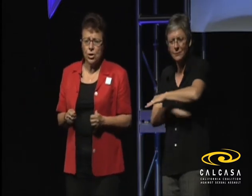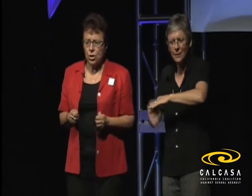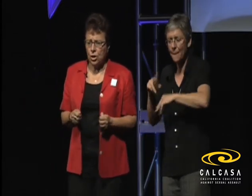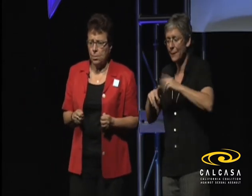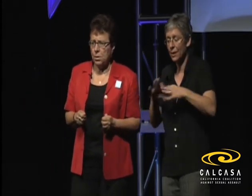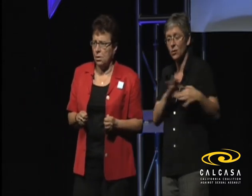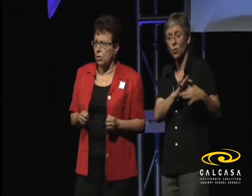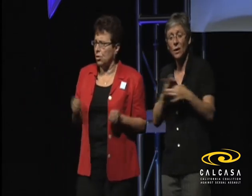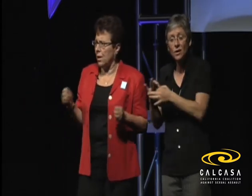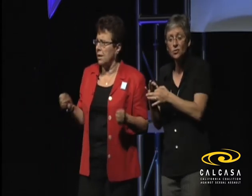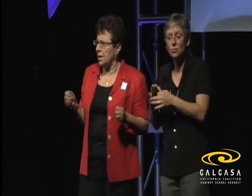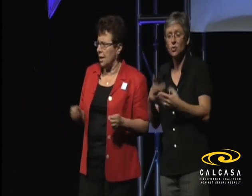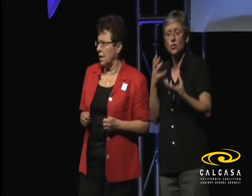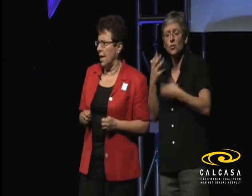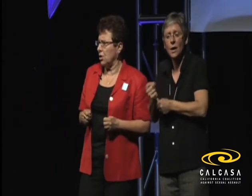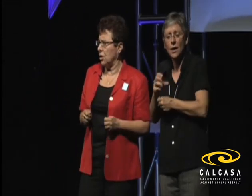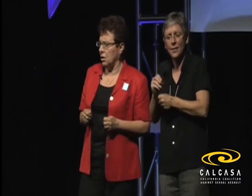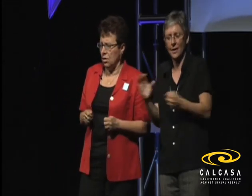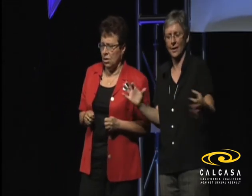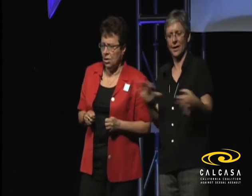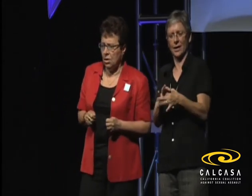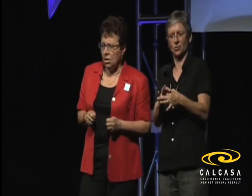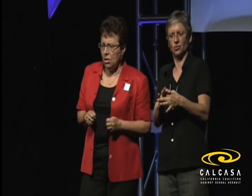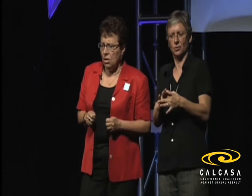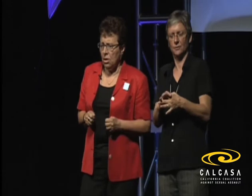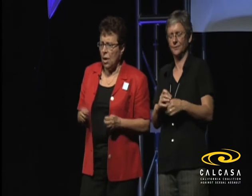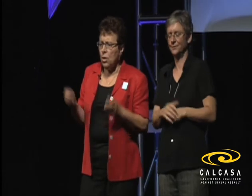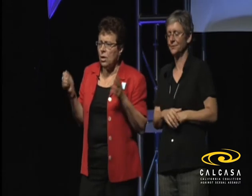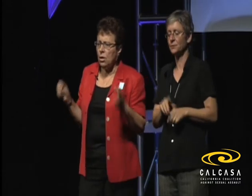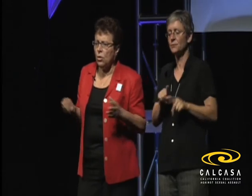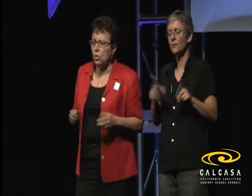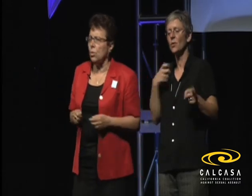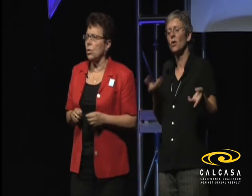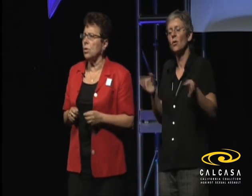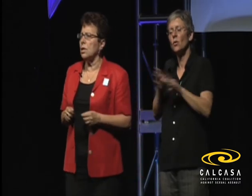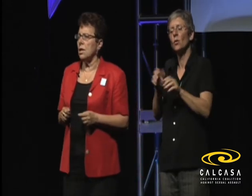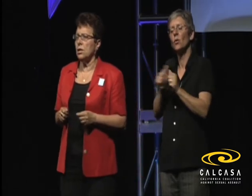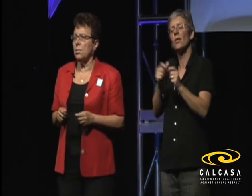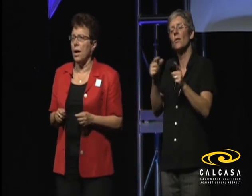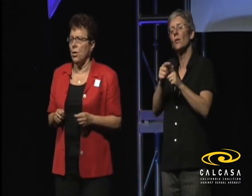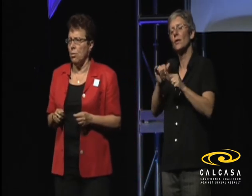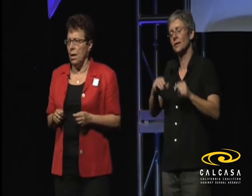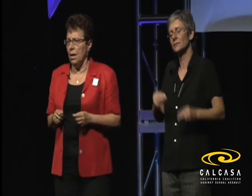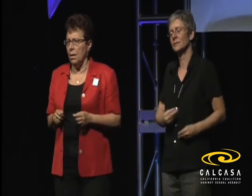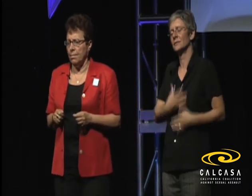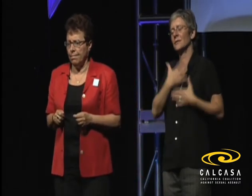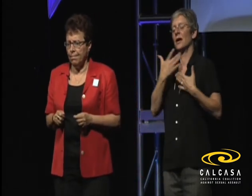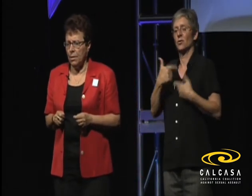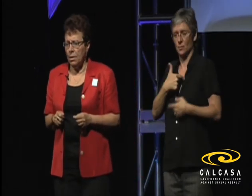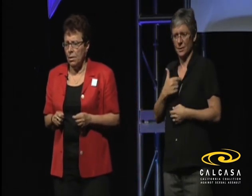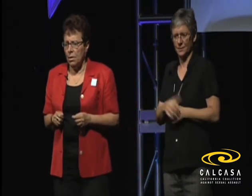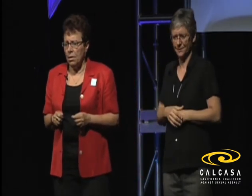on relationships, strengths, and connection. I want to close with words that inspired me.